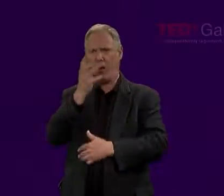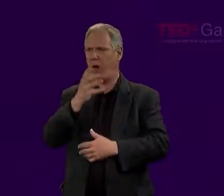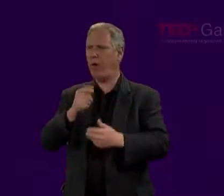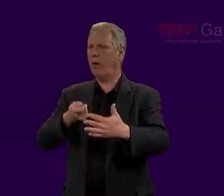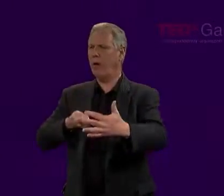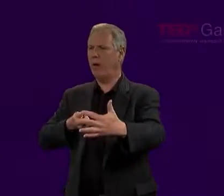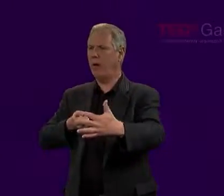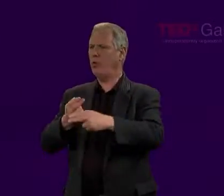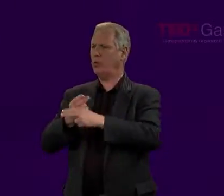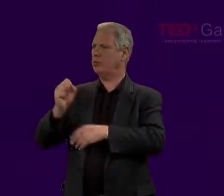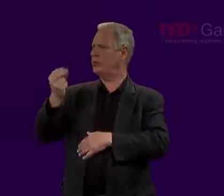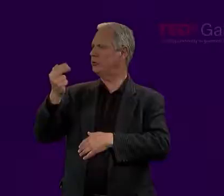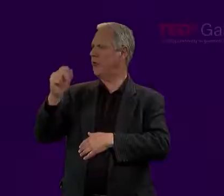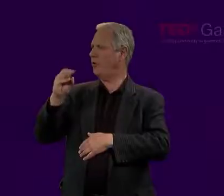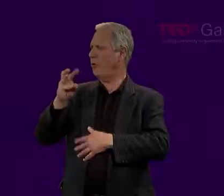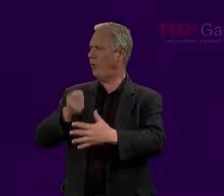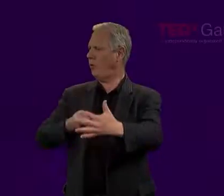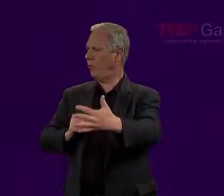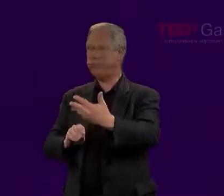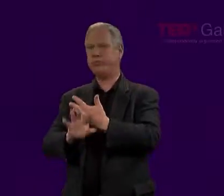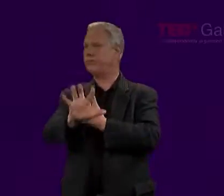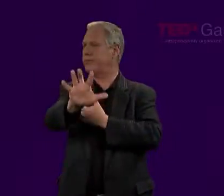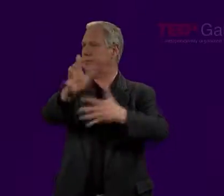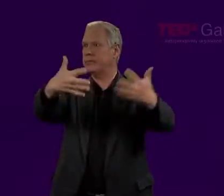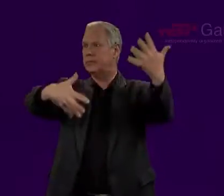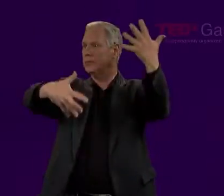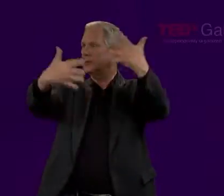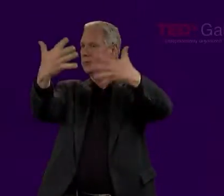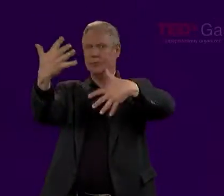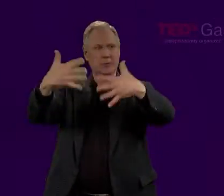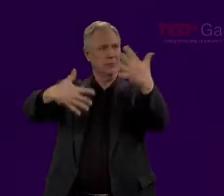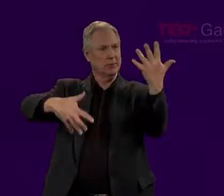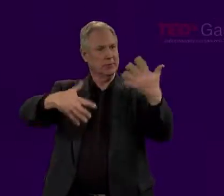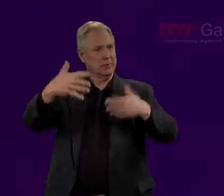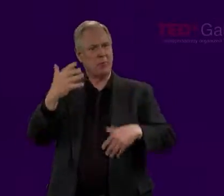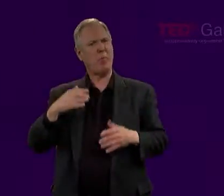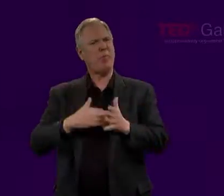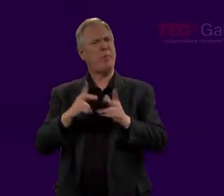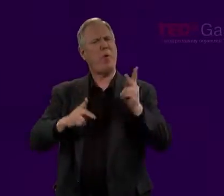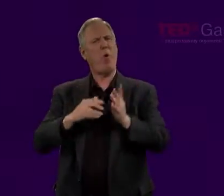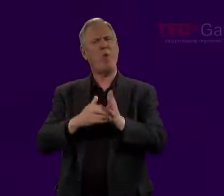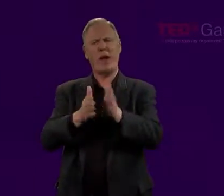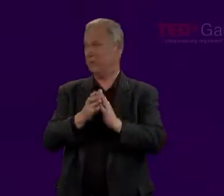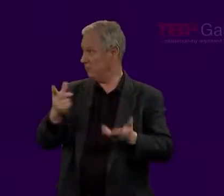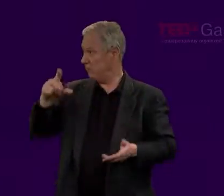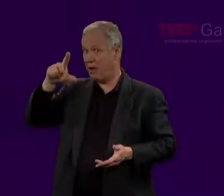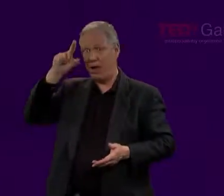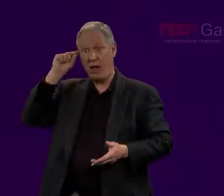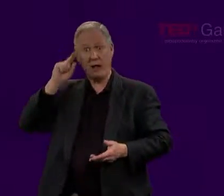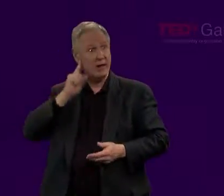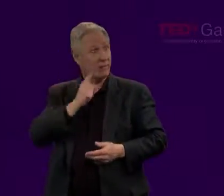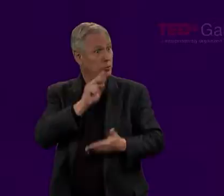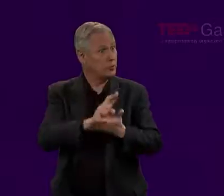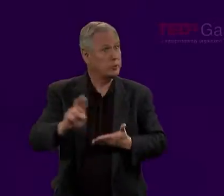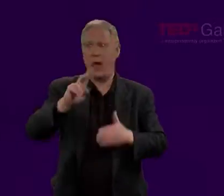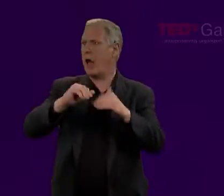Brought me these hands and I was like, wow, I could use that and project that onto the building.